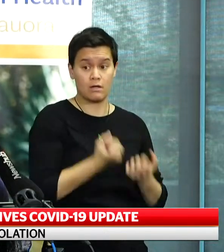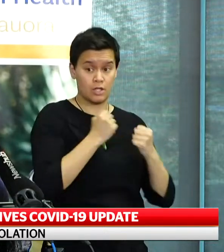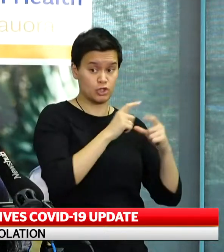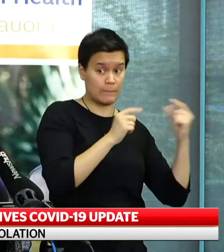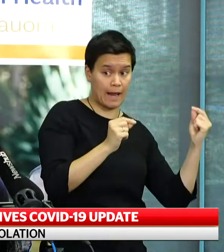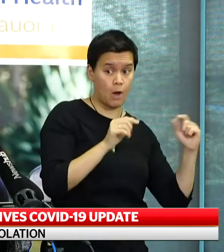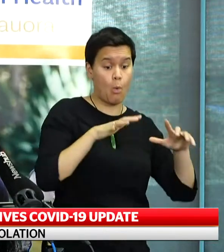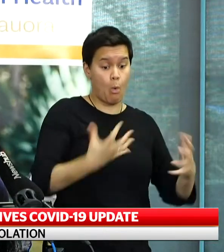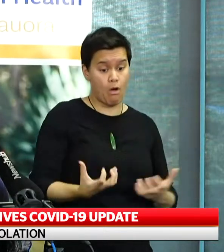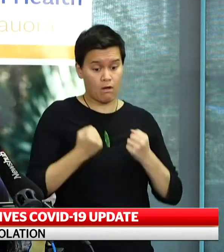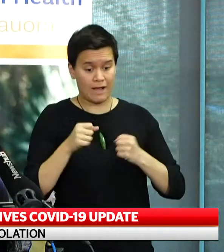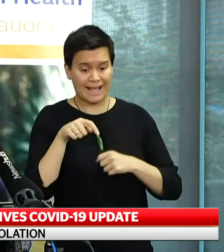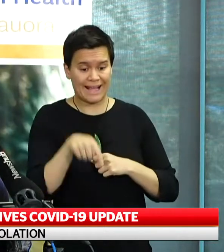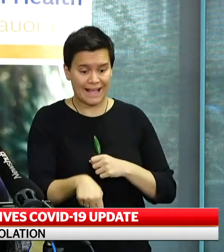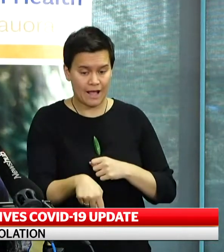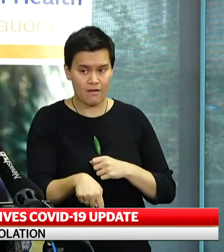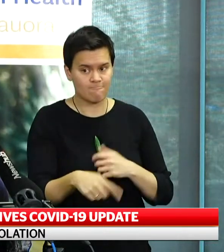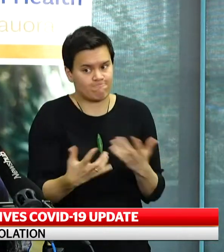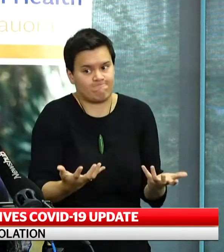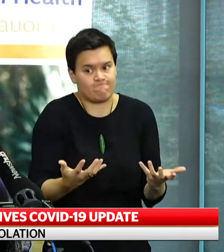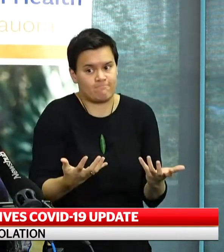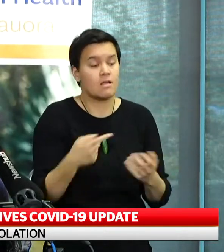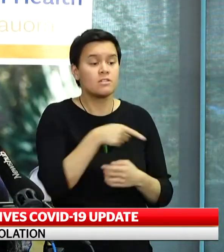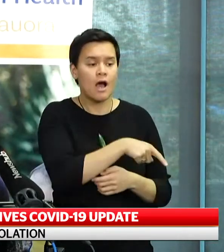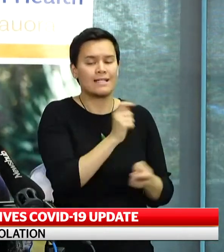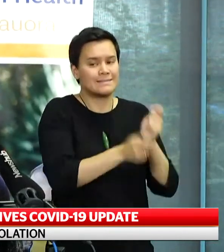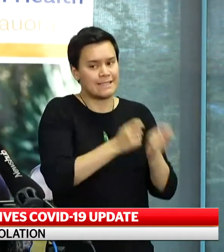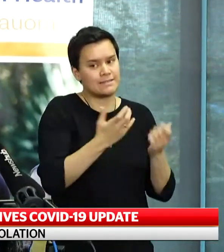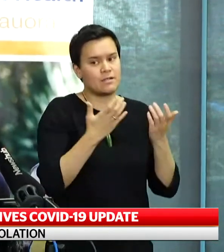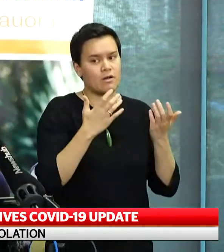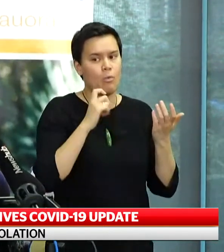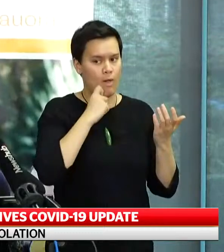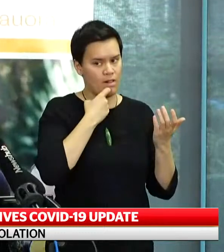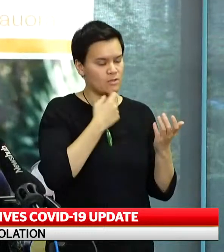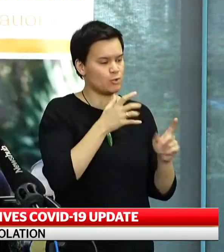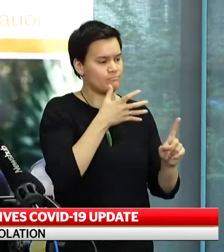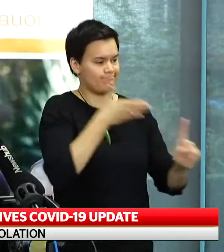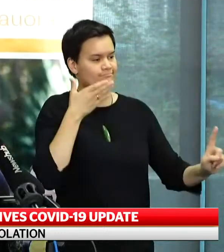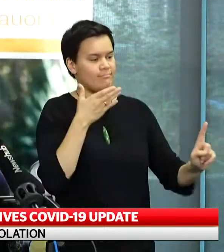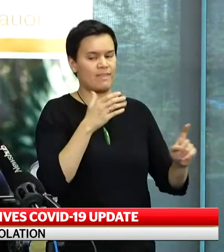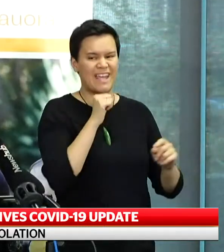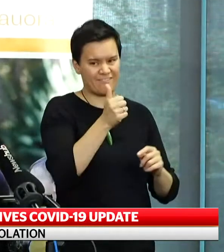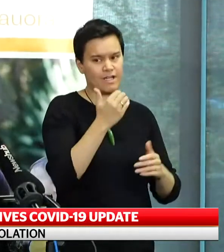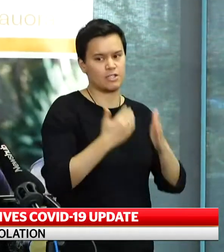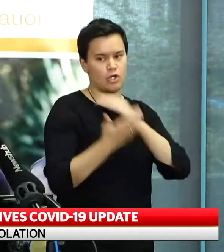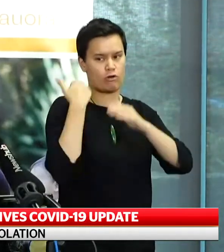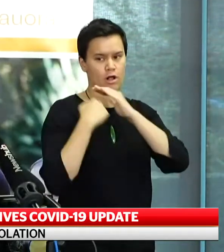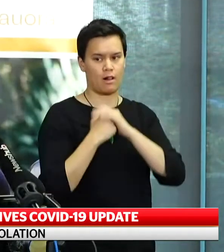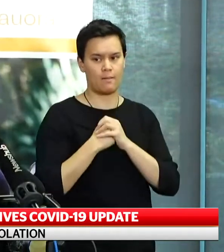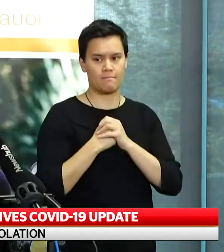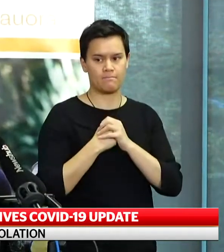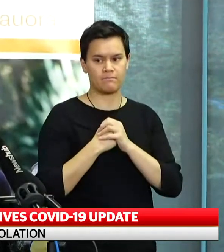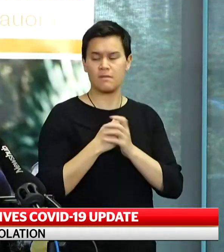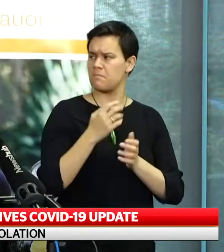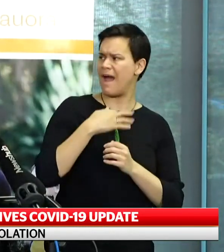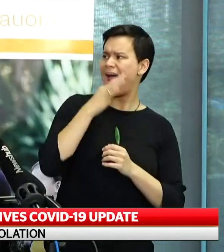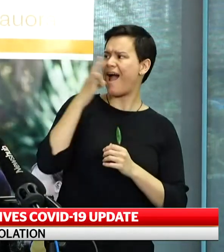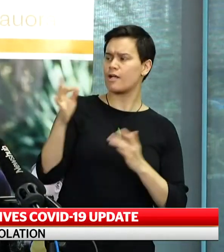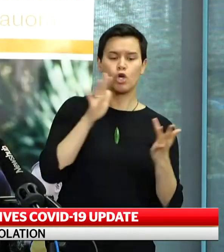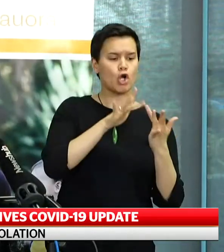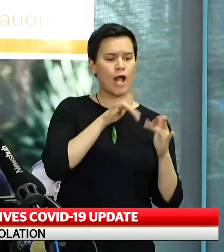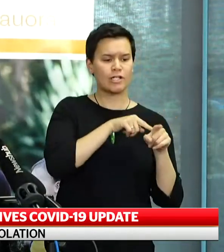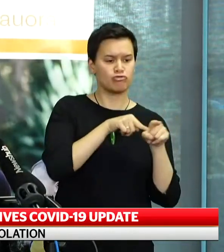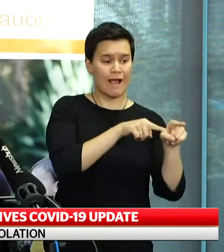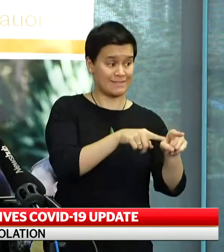once they were back in New Zealand. But the serology will give us an indication of that. You haven't seen any interaction with someone that was COVID positive and that child